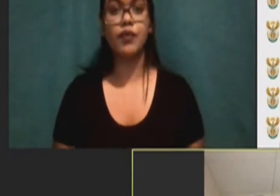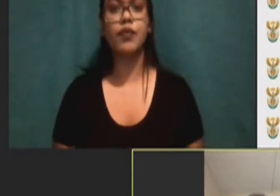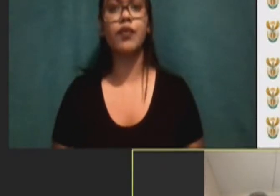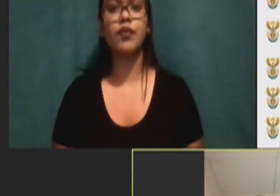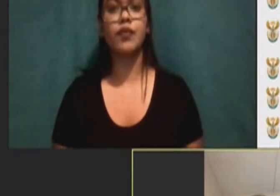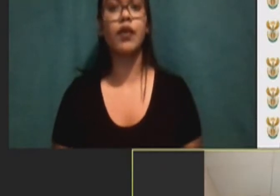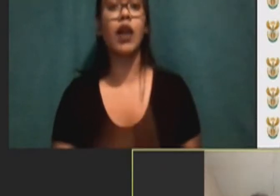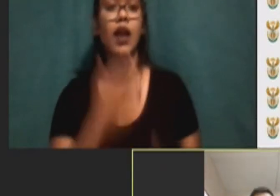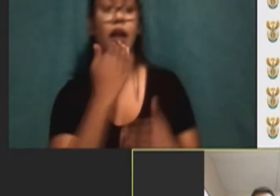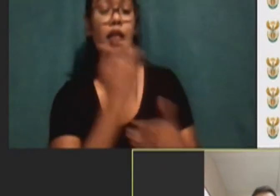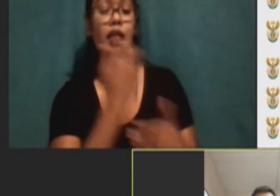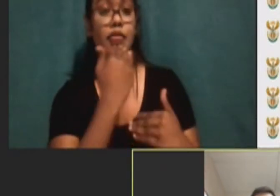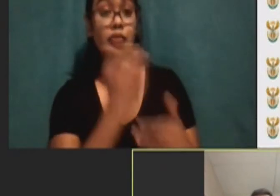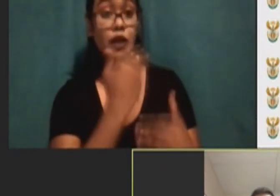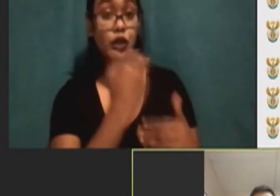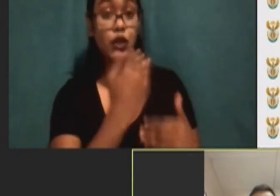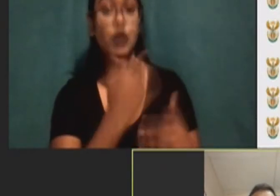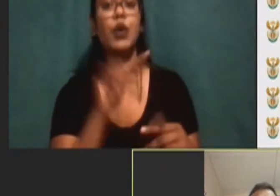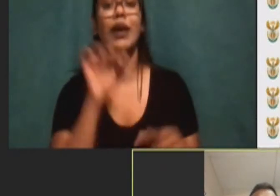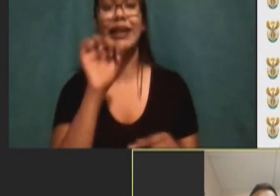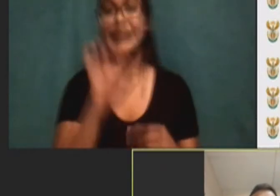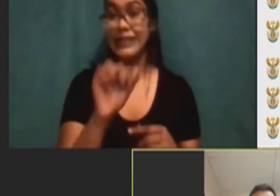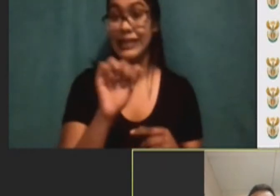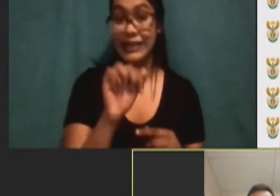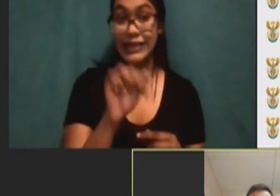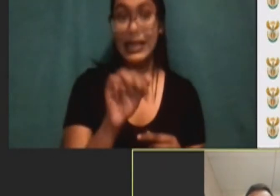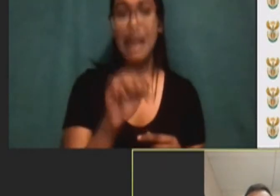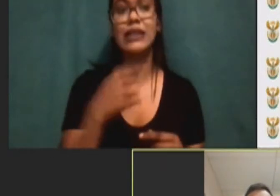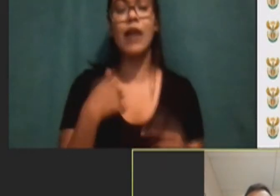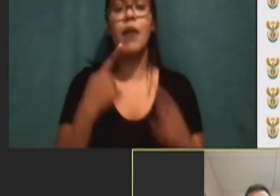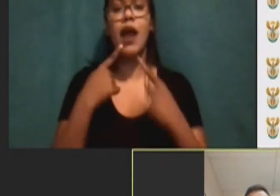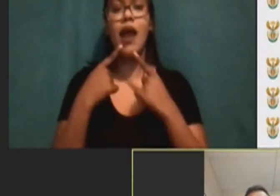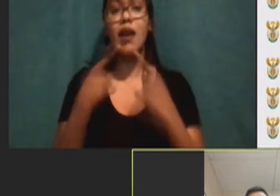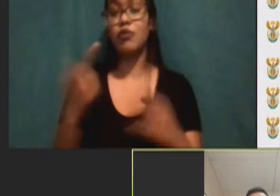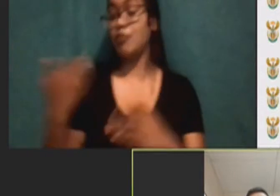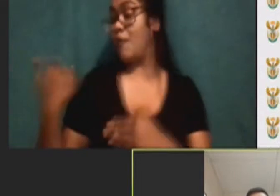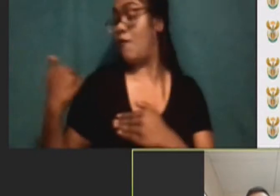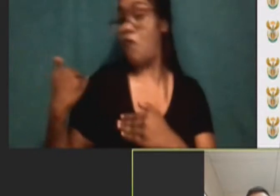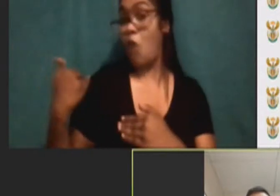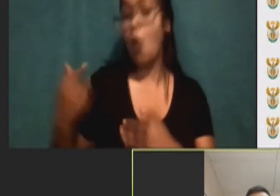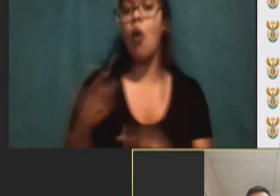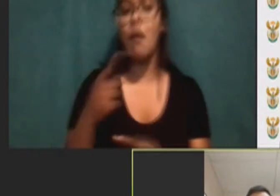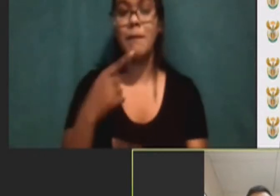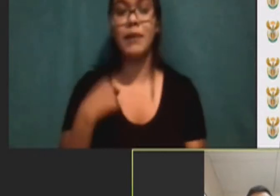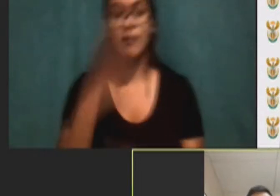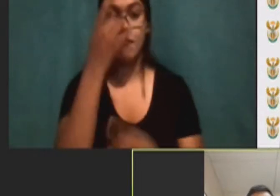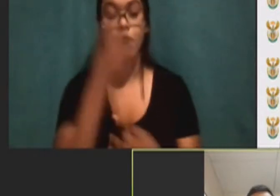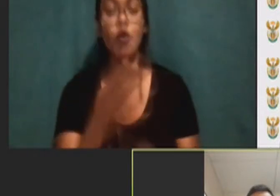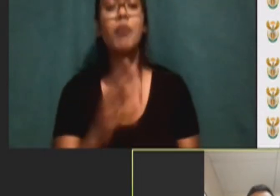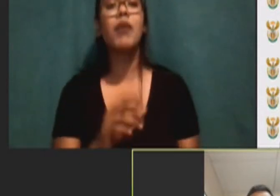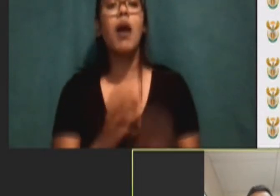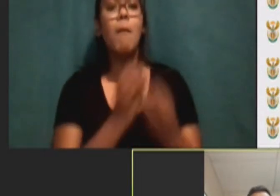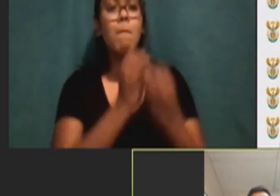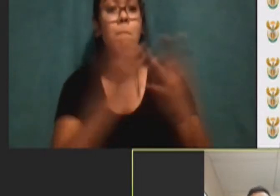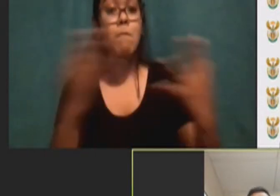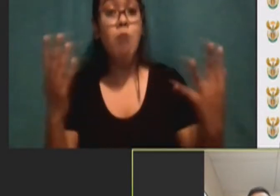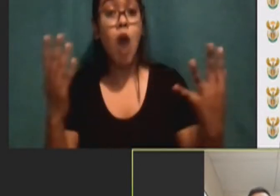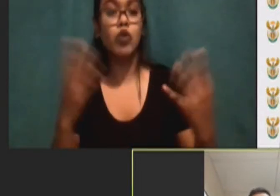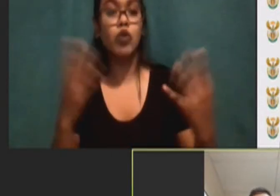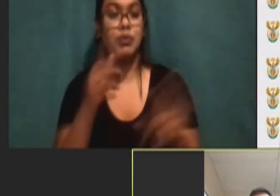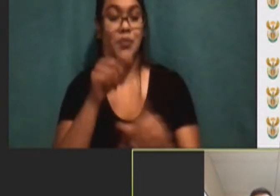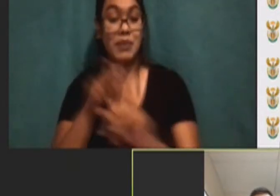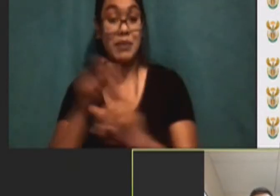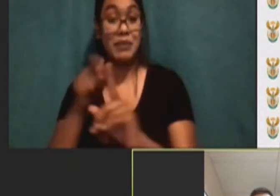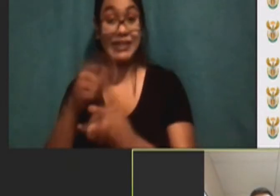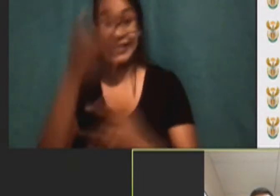Thanks, Dr. Crisp. Yeah, so I think, as mentioned in the earlier, that majority of the cases that we've seen, so as general